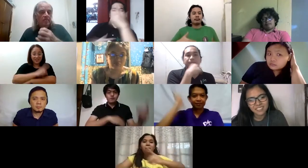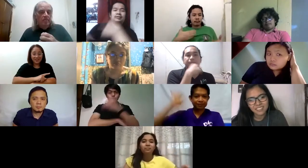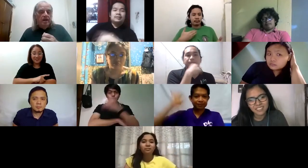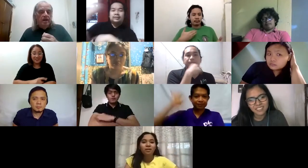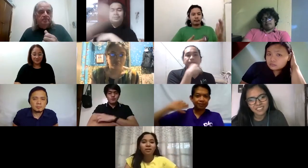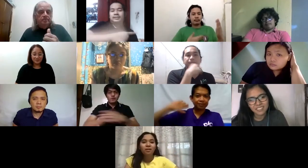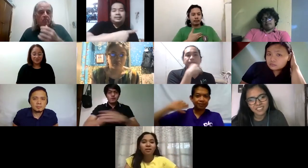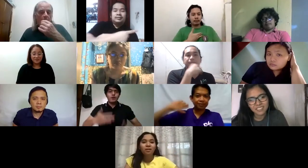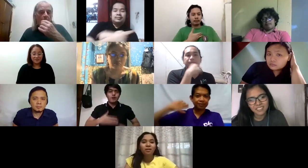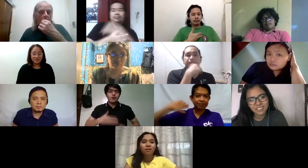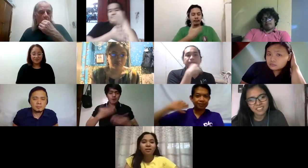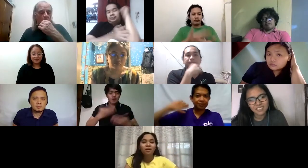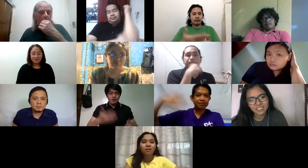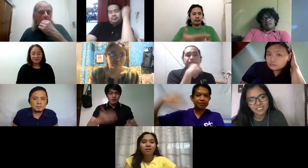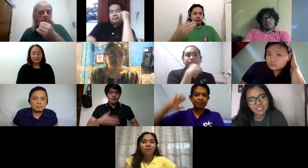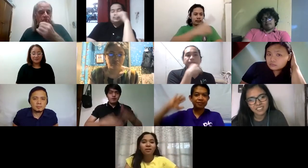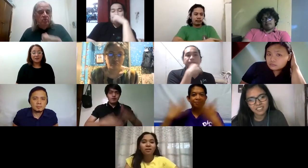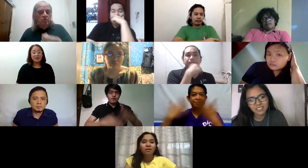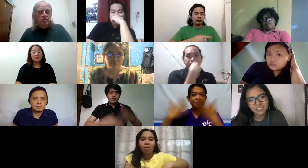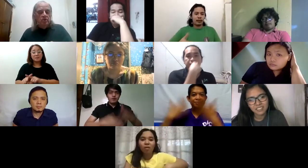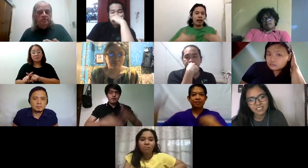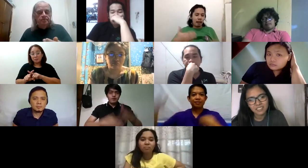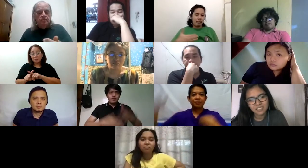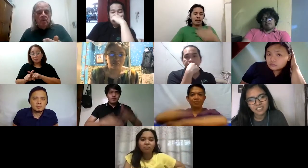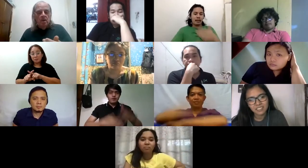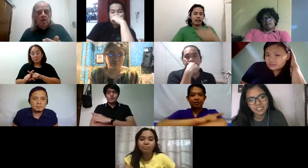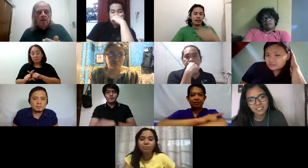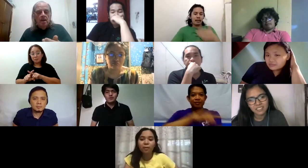But when you look at